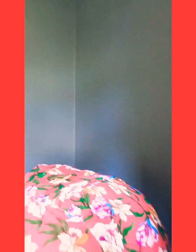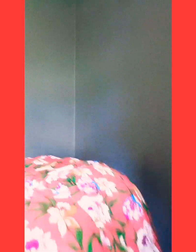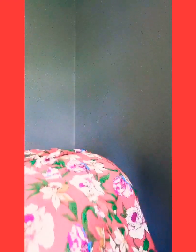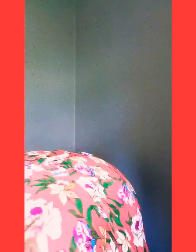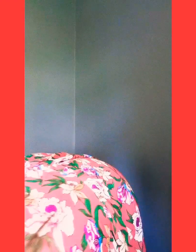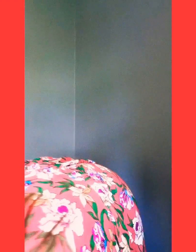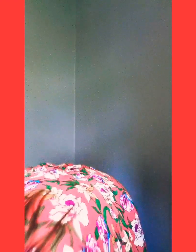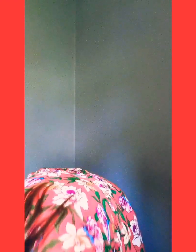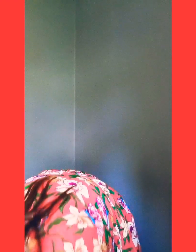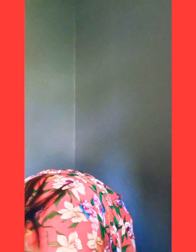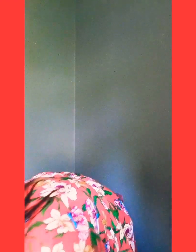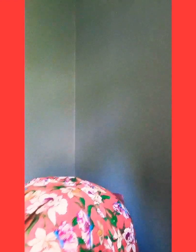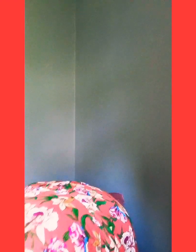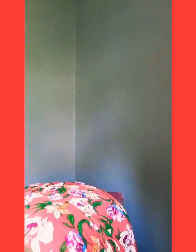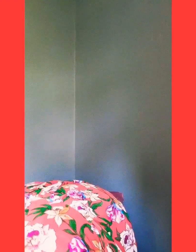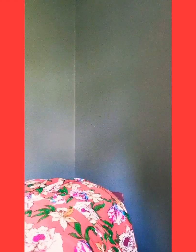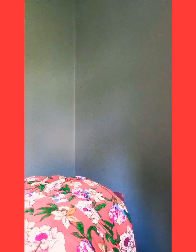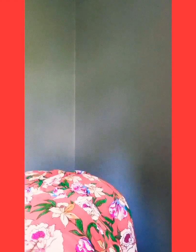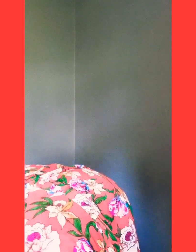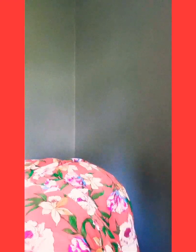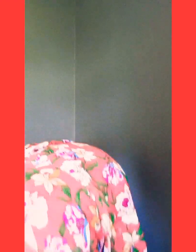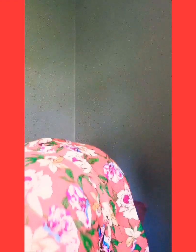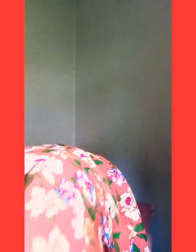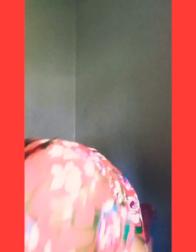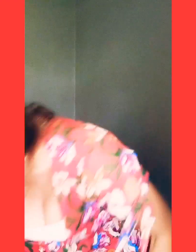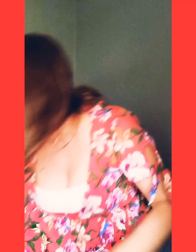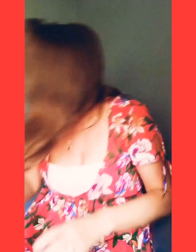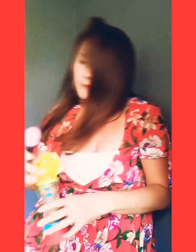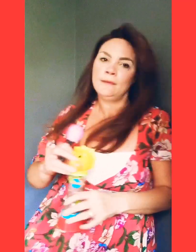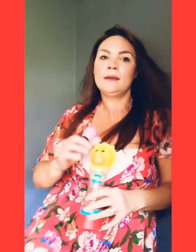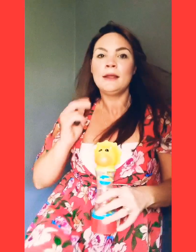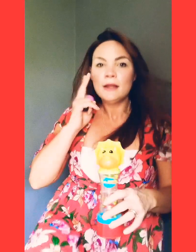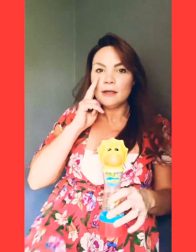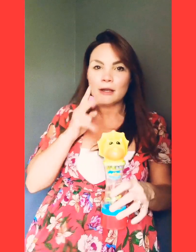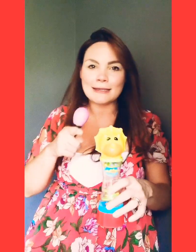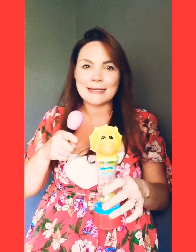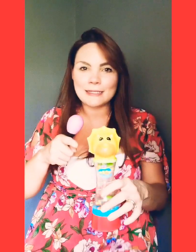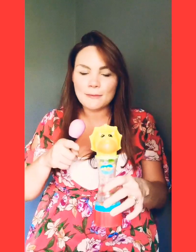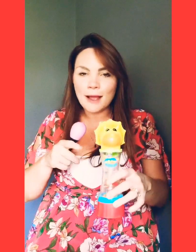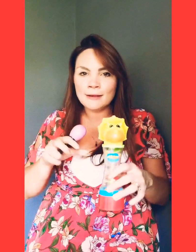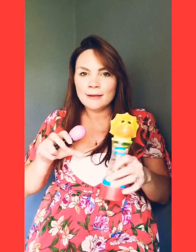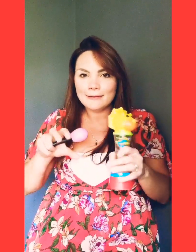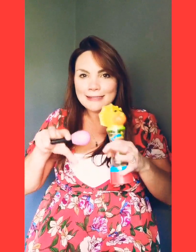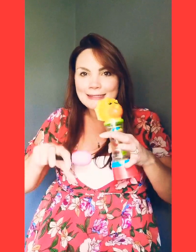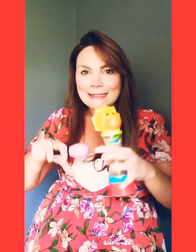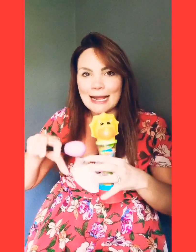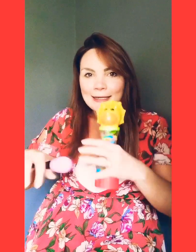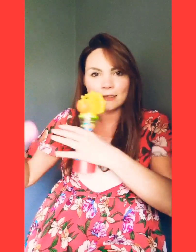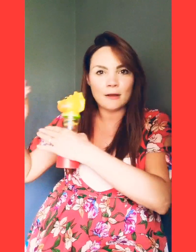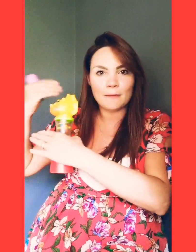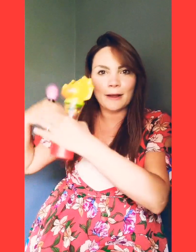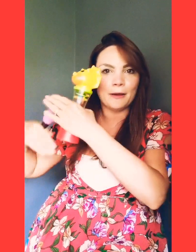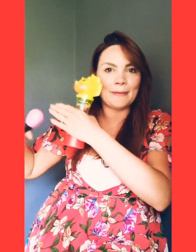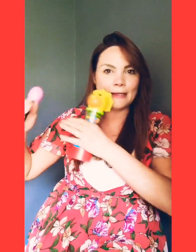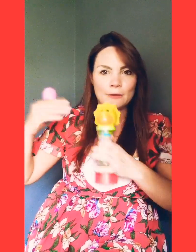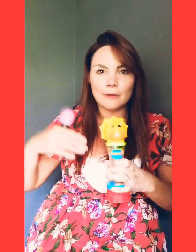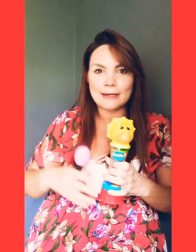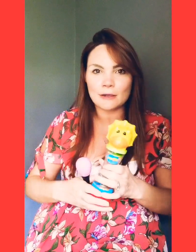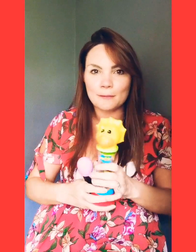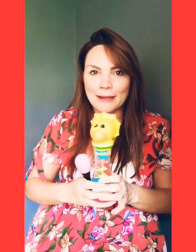What? And two. Oh, look at this one. This is a dinosaur one. Oh, my goodness. Oh, my